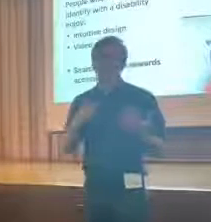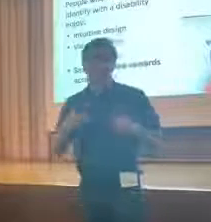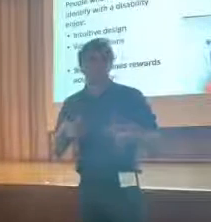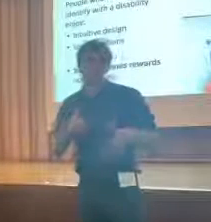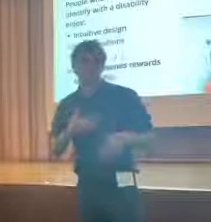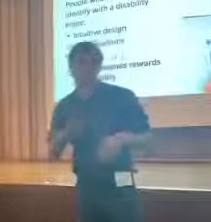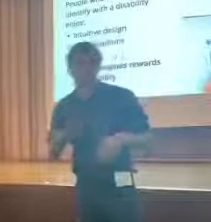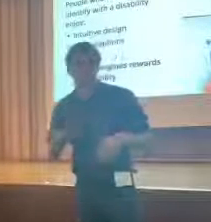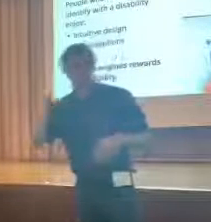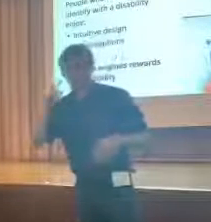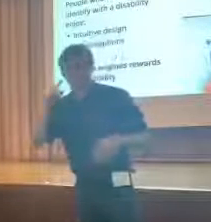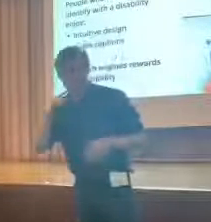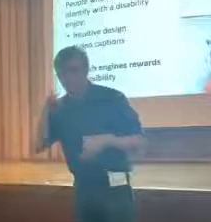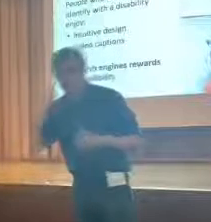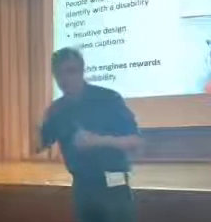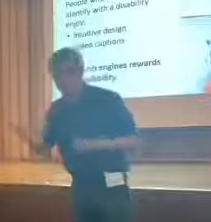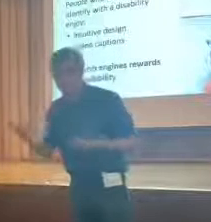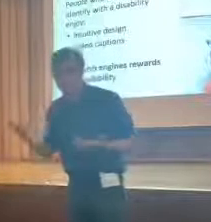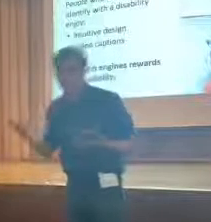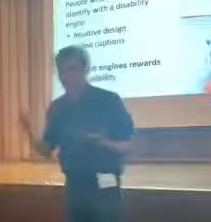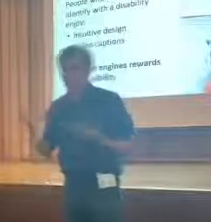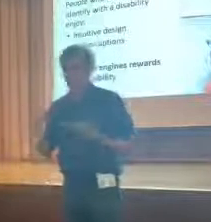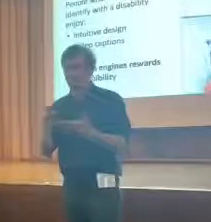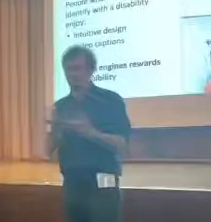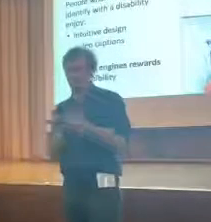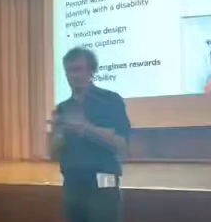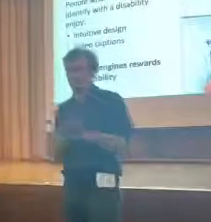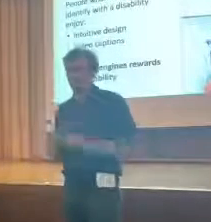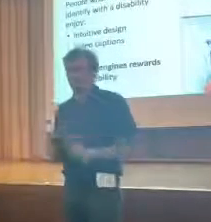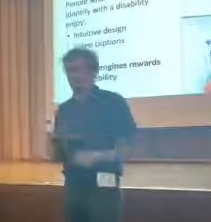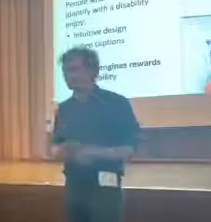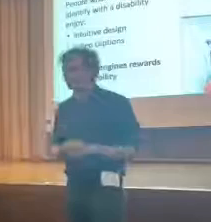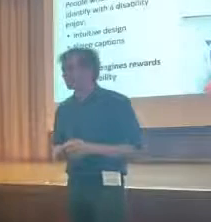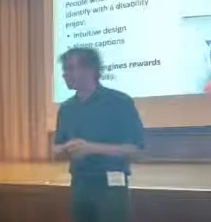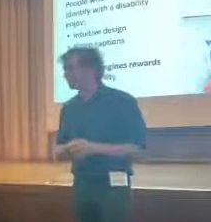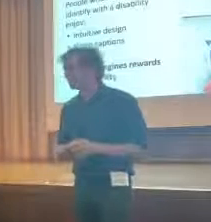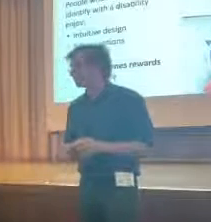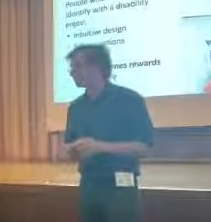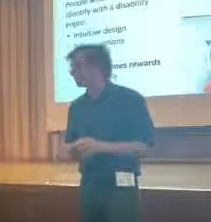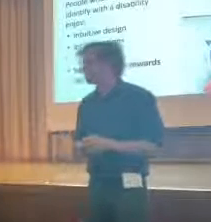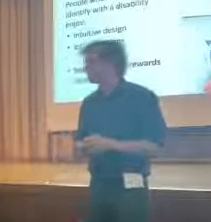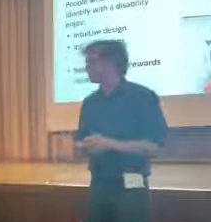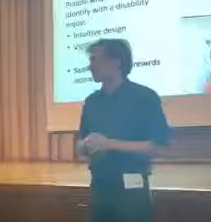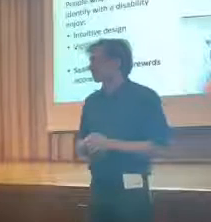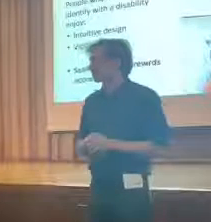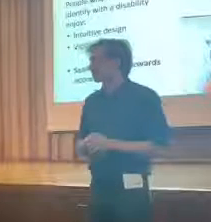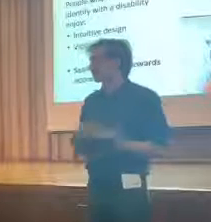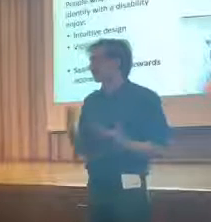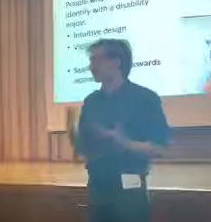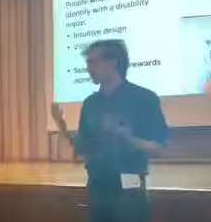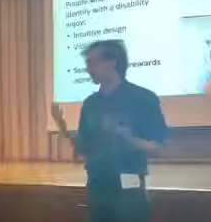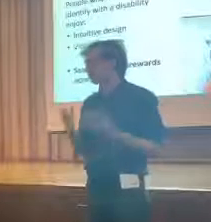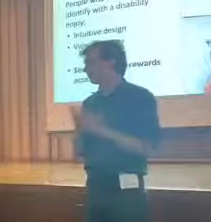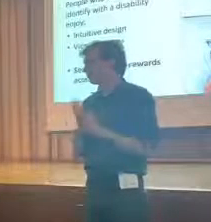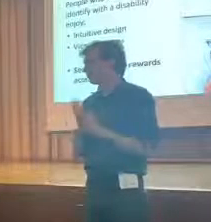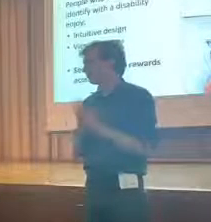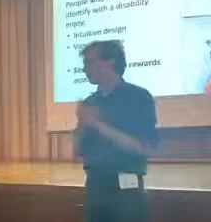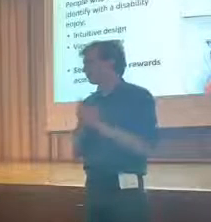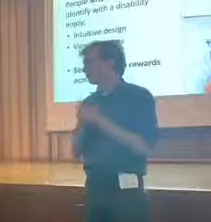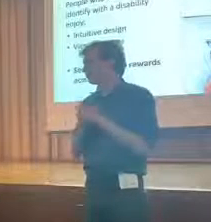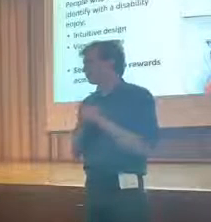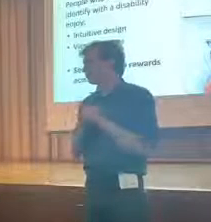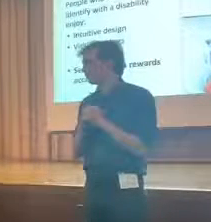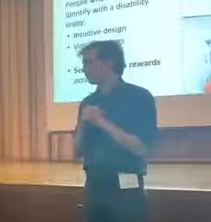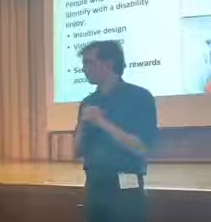engine rewards accessibility. It is a big part of how SEO works